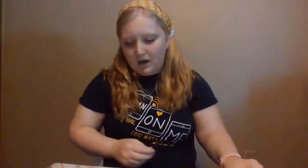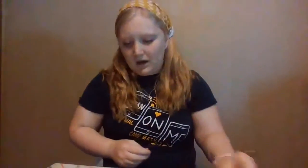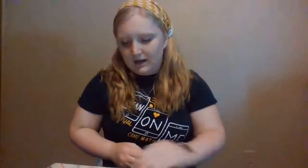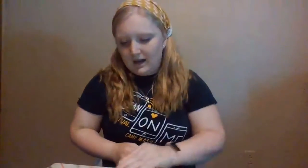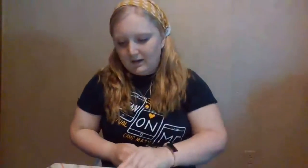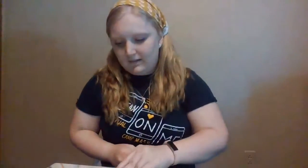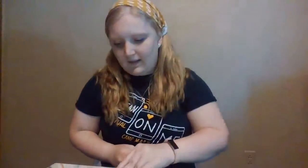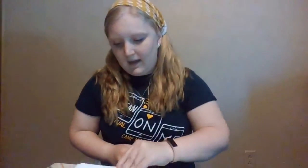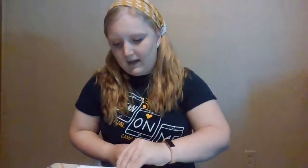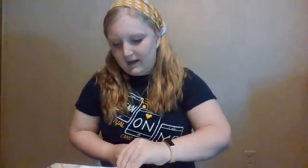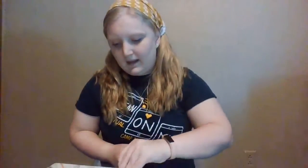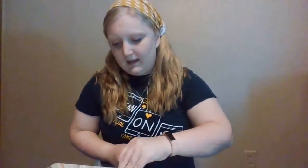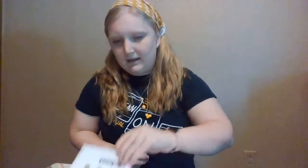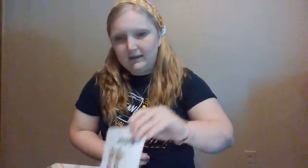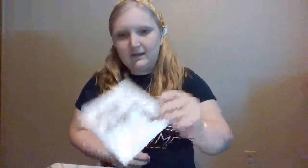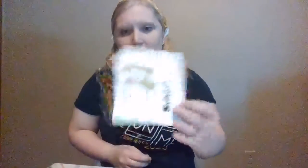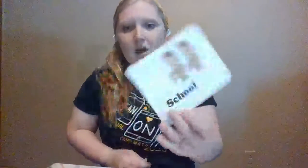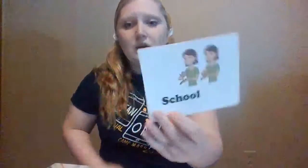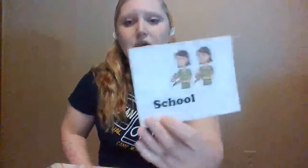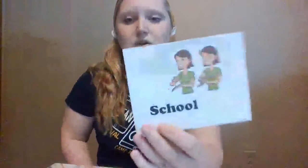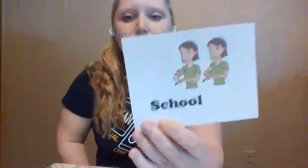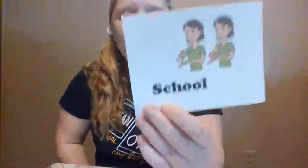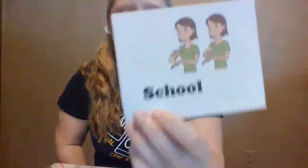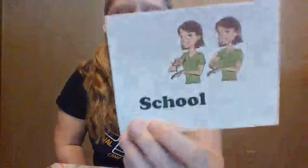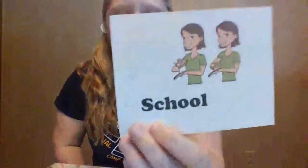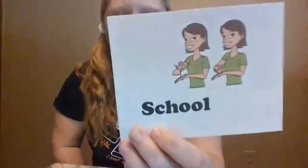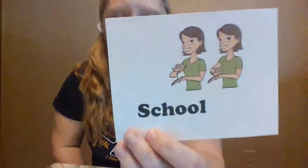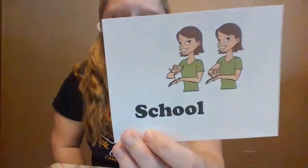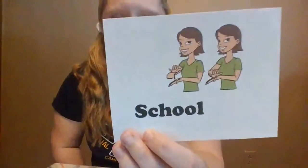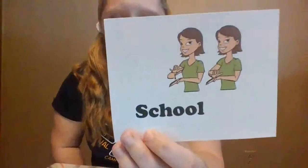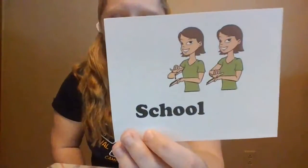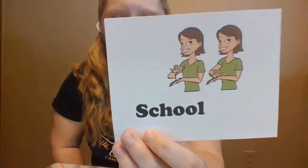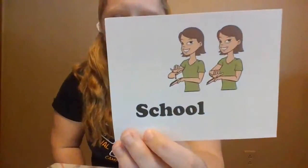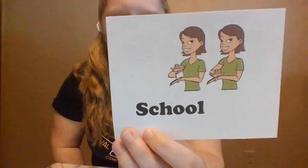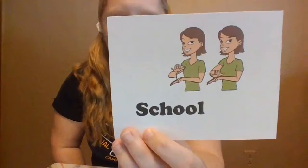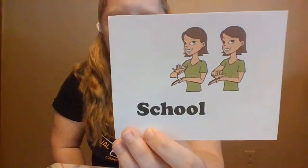Our next sign is school.